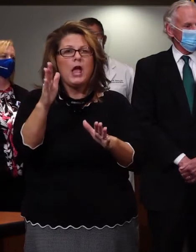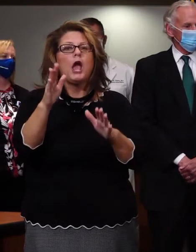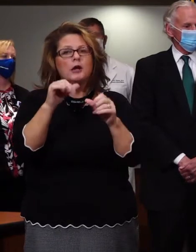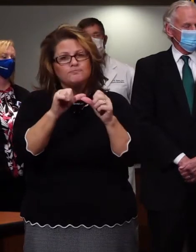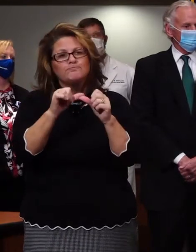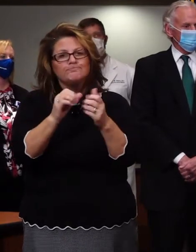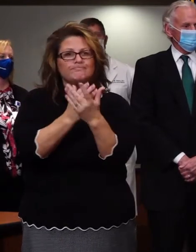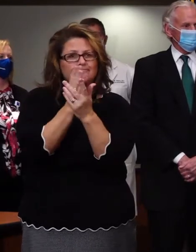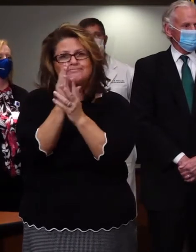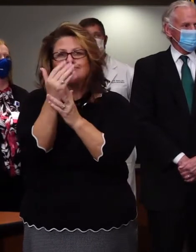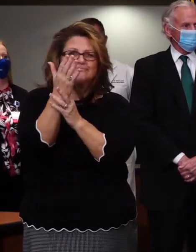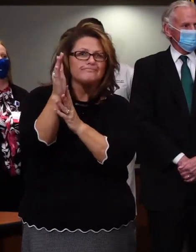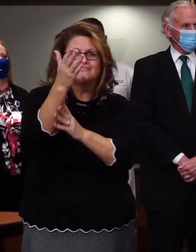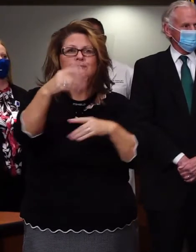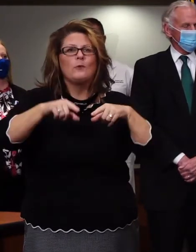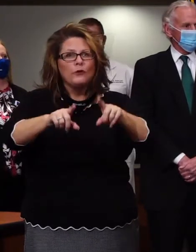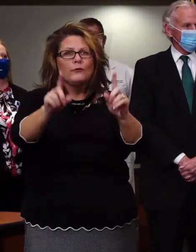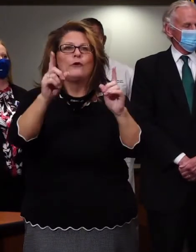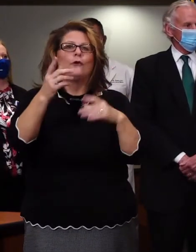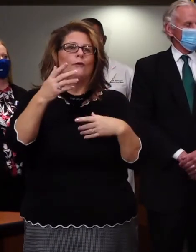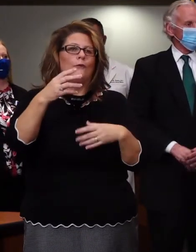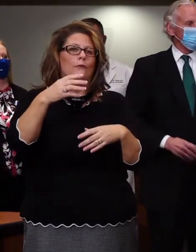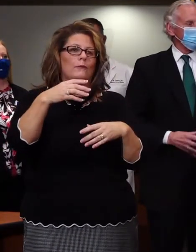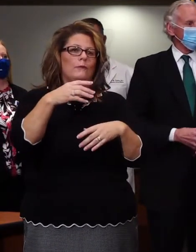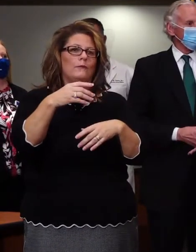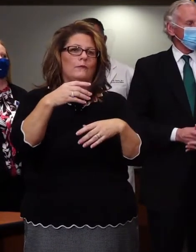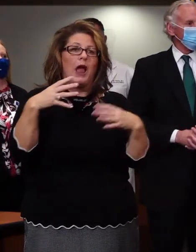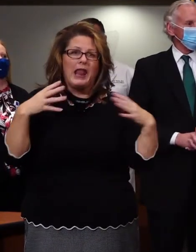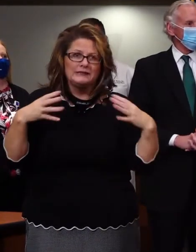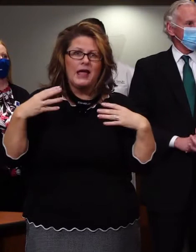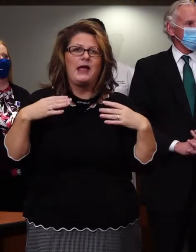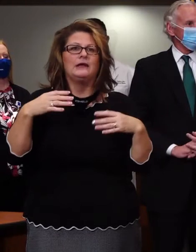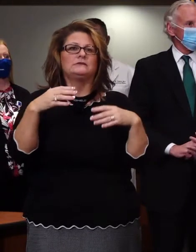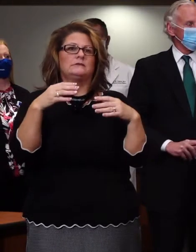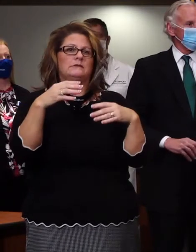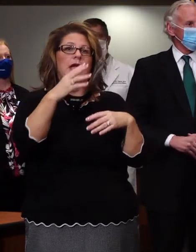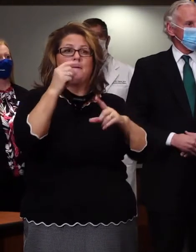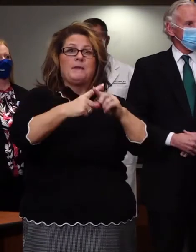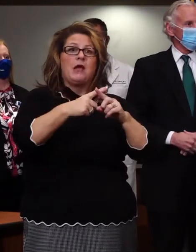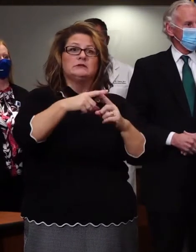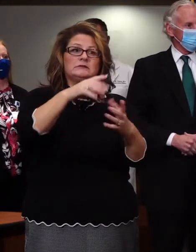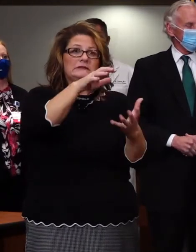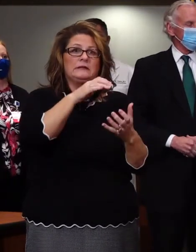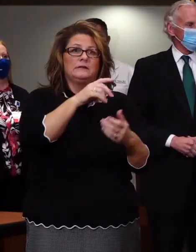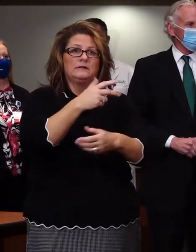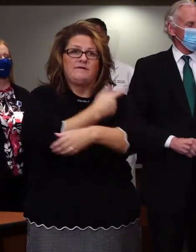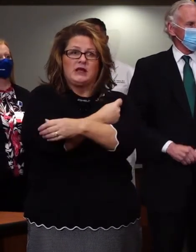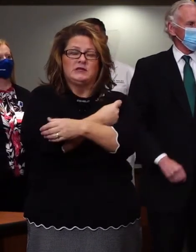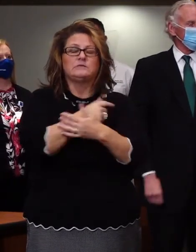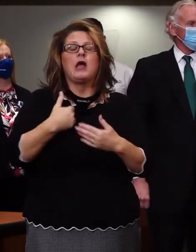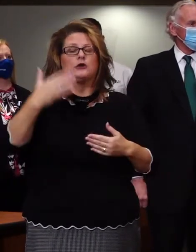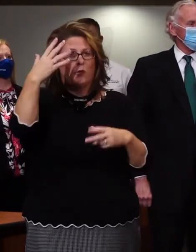our immunity throughout our system. Now, we do have challenges with the holiday season. We recognize that is a difficult time for all. Most